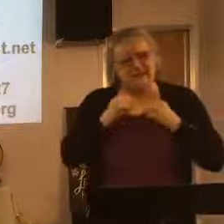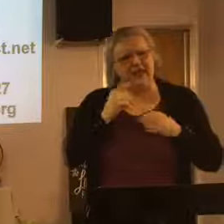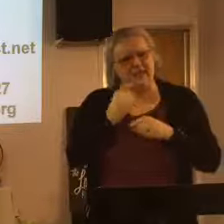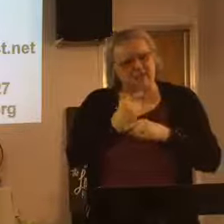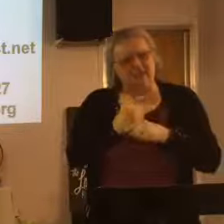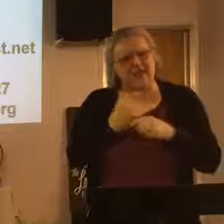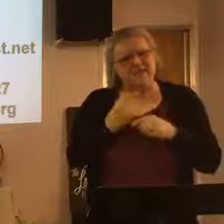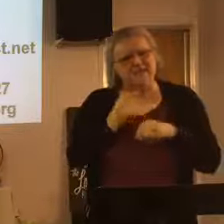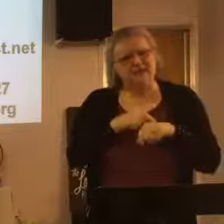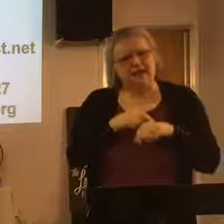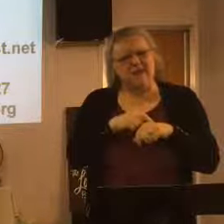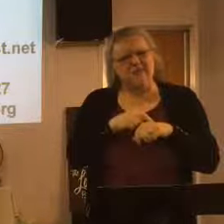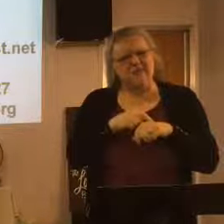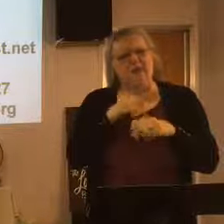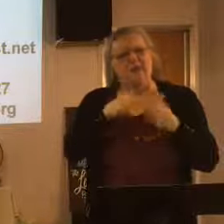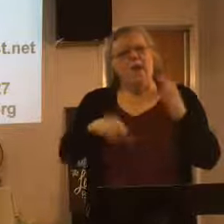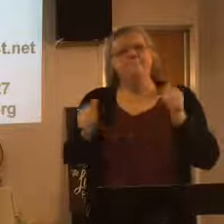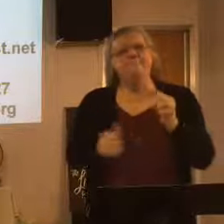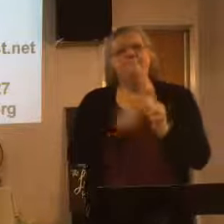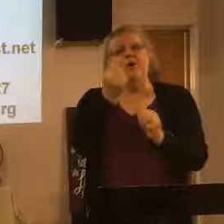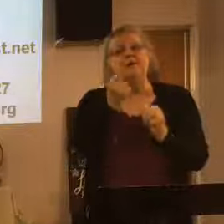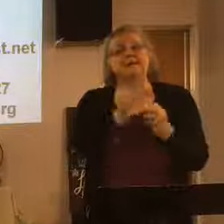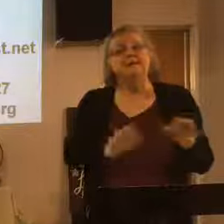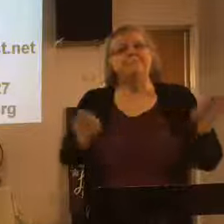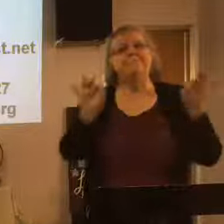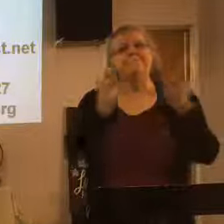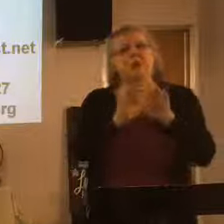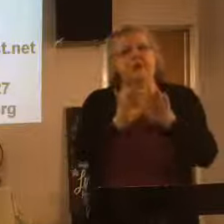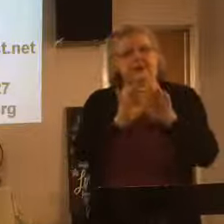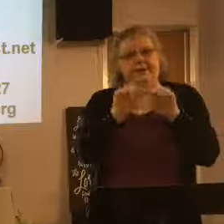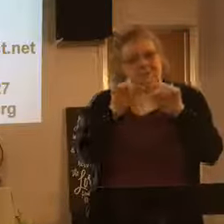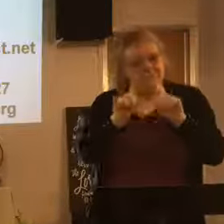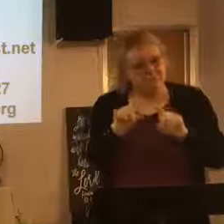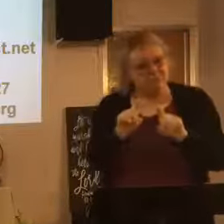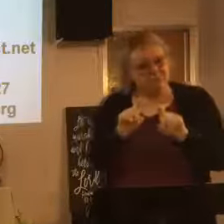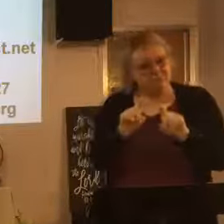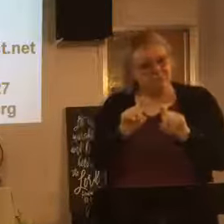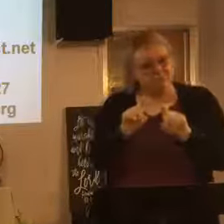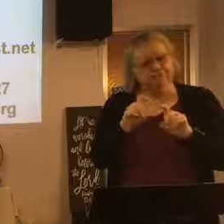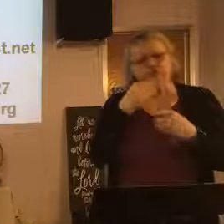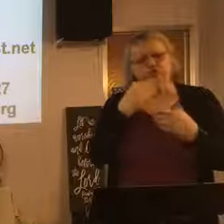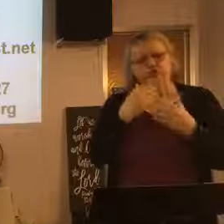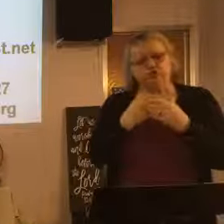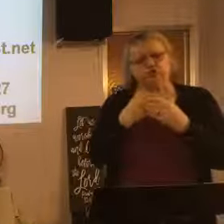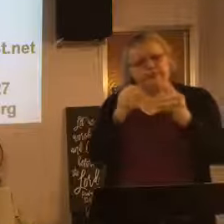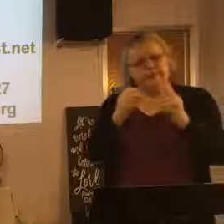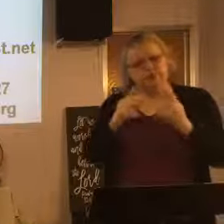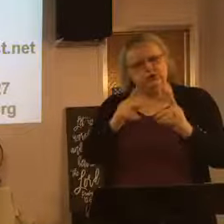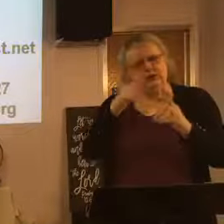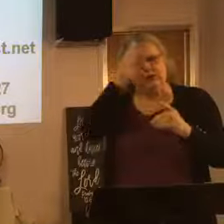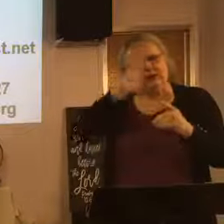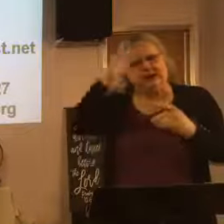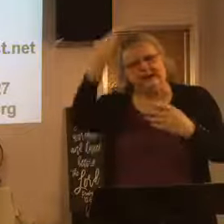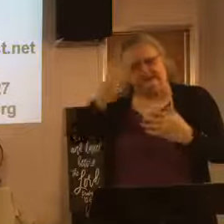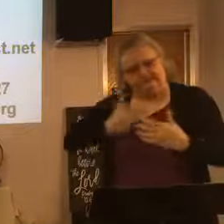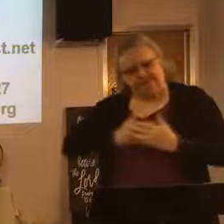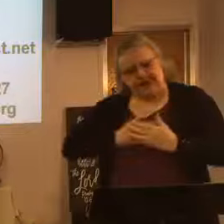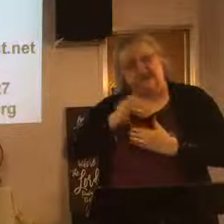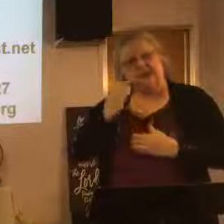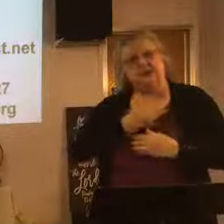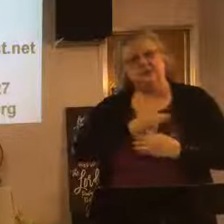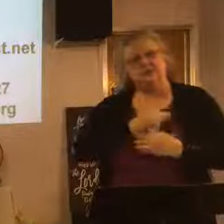time. But what's more important? This is the greatest time and opportunity when God has invited us to be a part of his